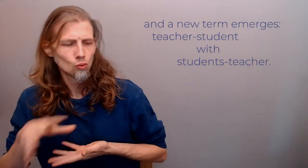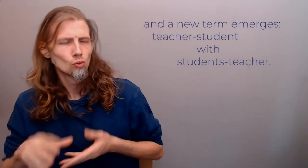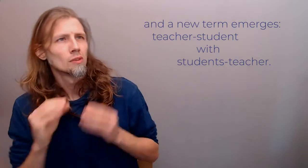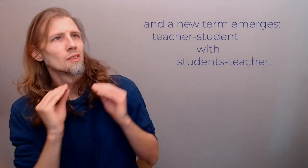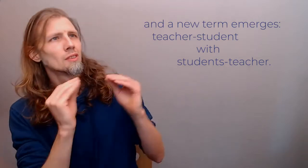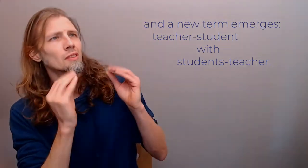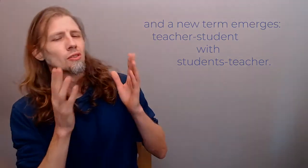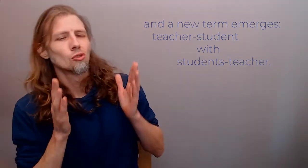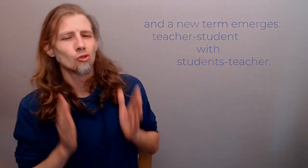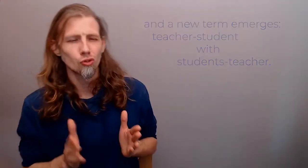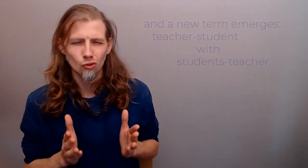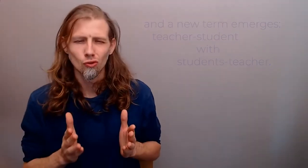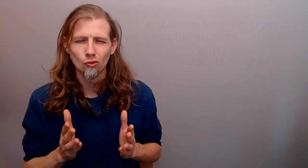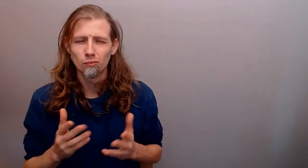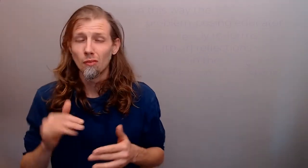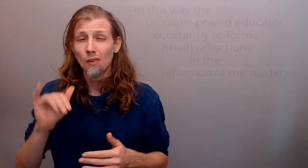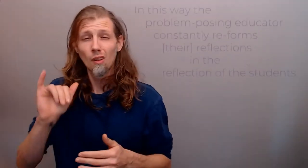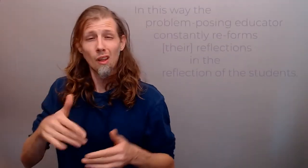teacher-student with students-teacher.